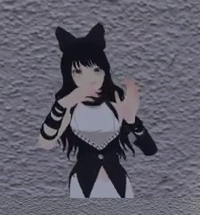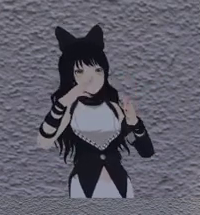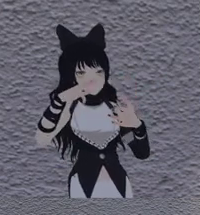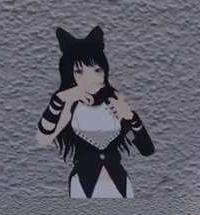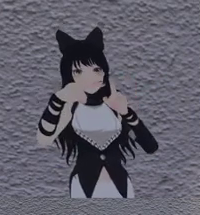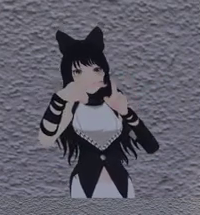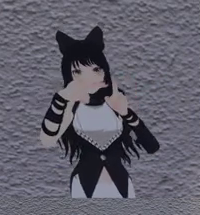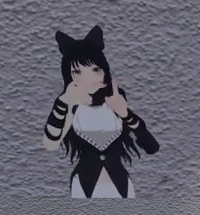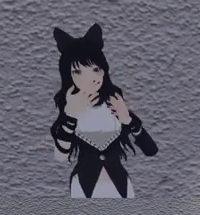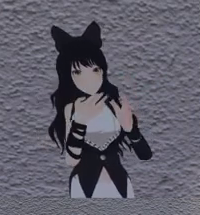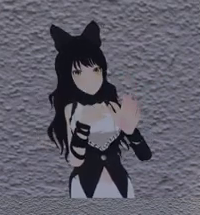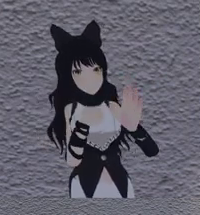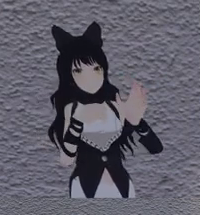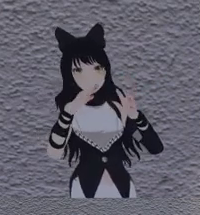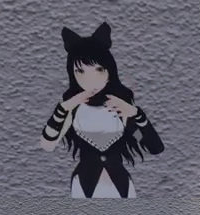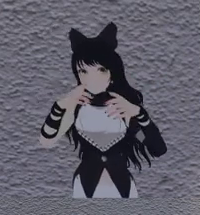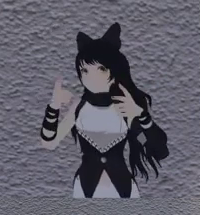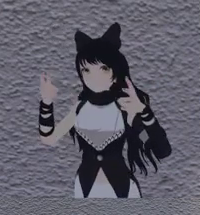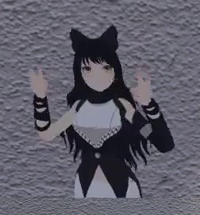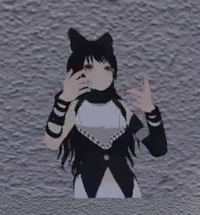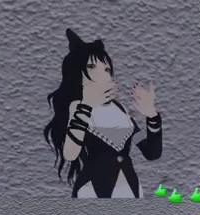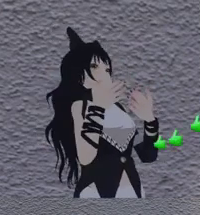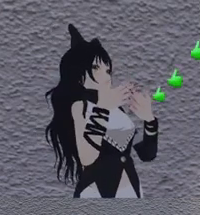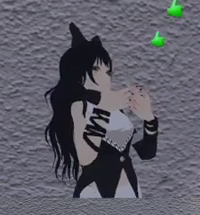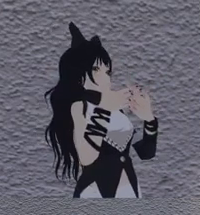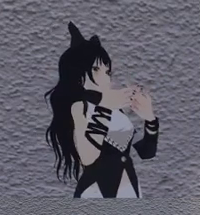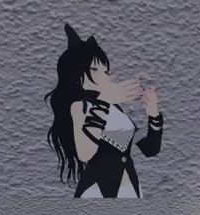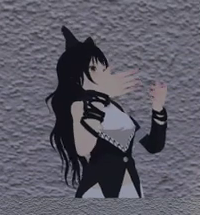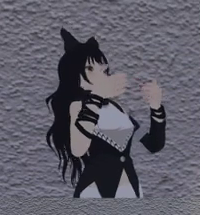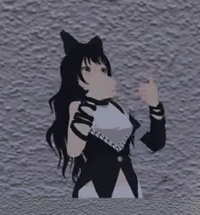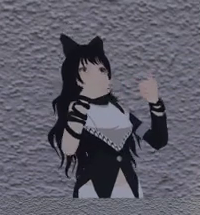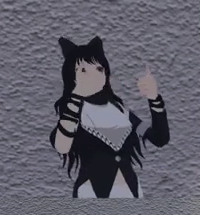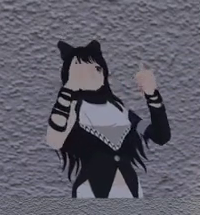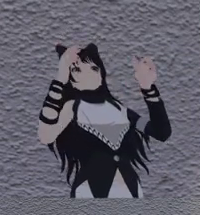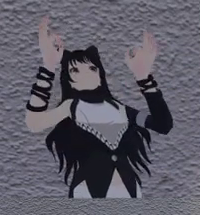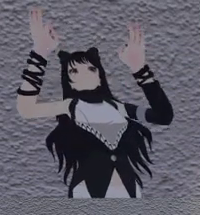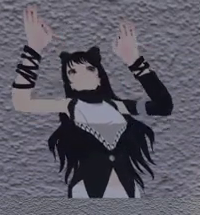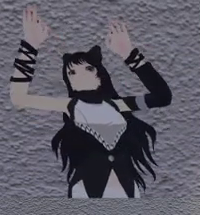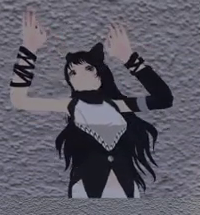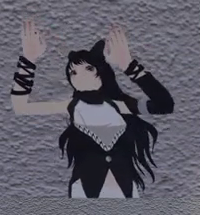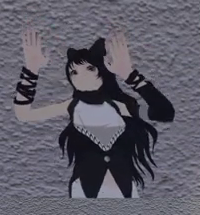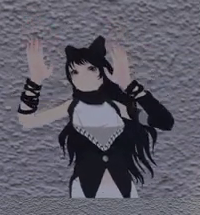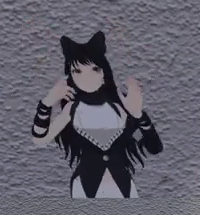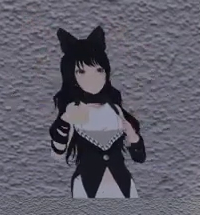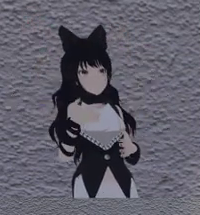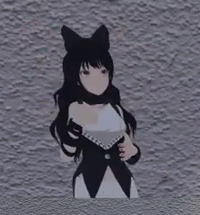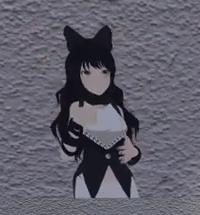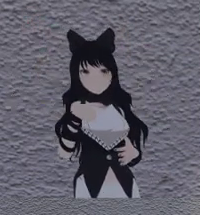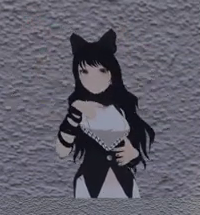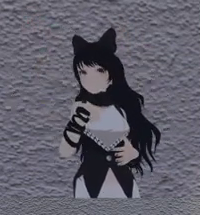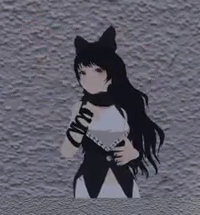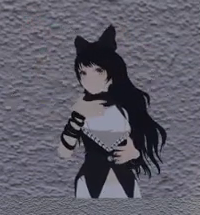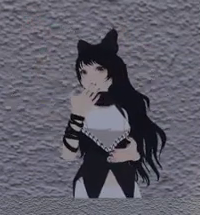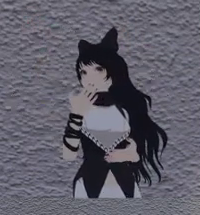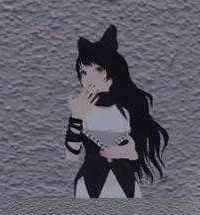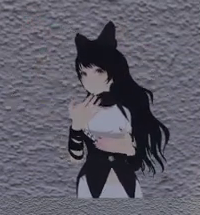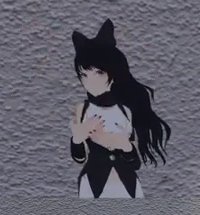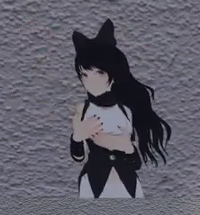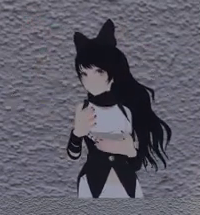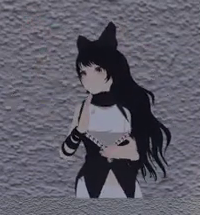Sorry about that. Let me fix my tracking a sec. Okay, I think it's good now. All right. You all